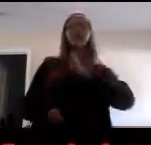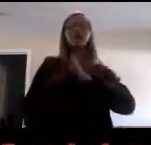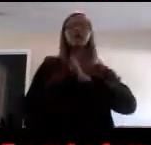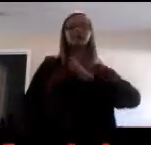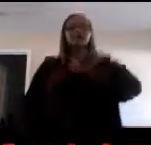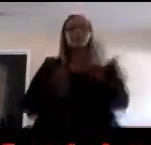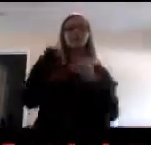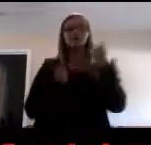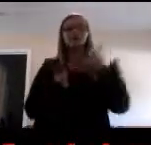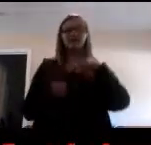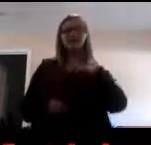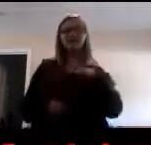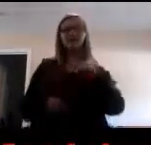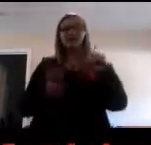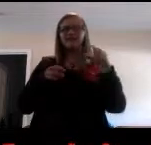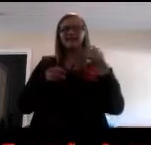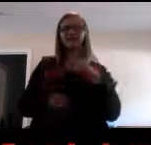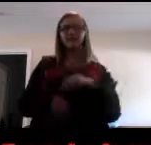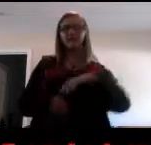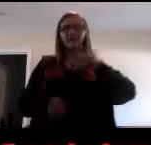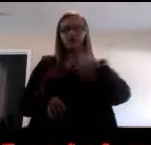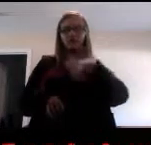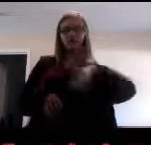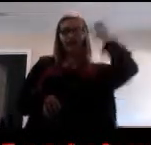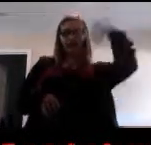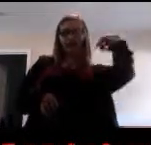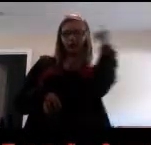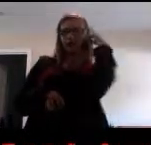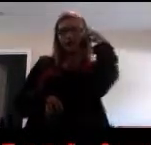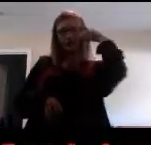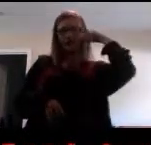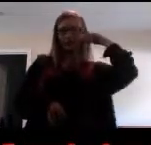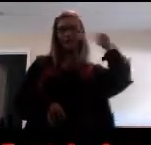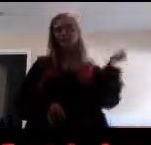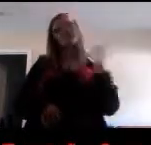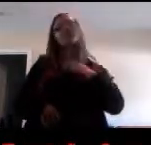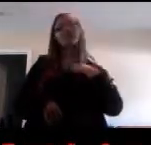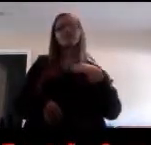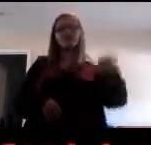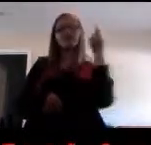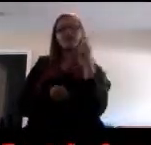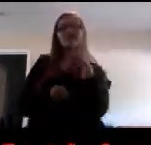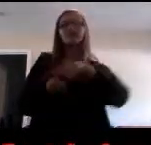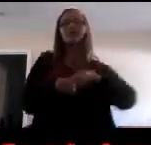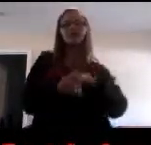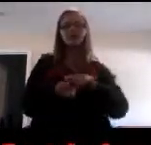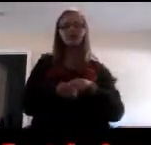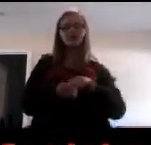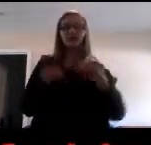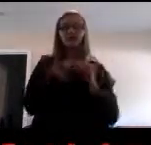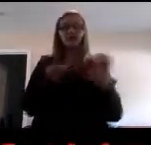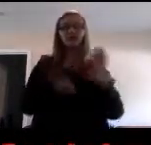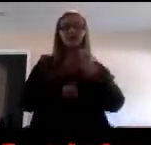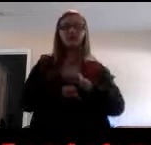fine I'm driving here, I sit Cursing my government For not using my taxes to fill holes with more